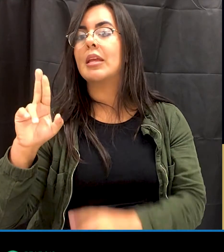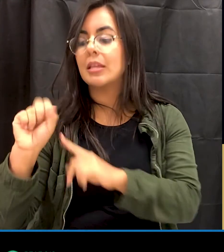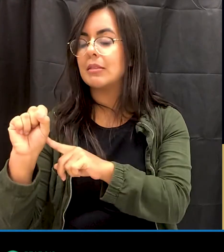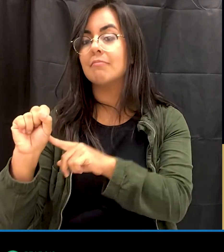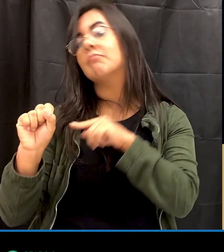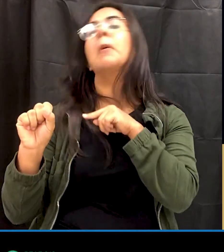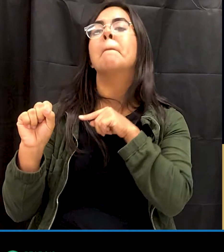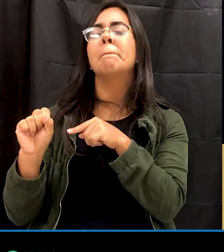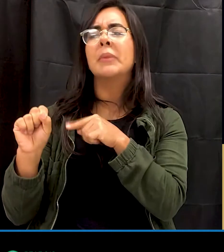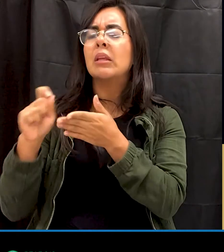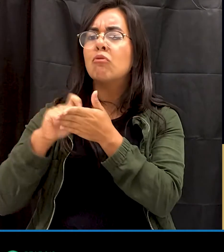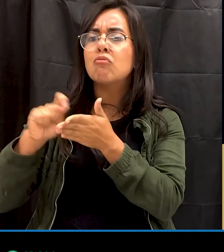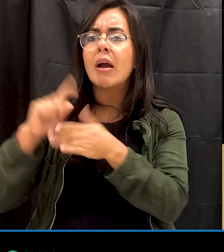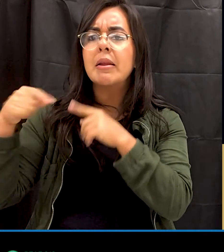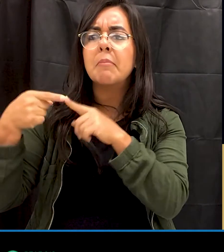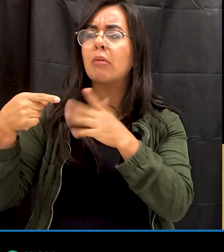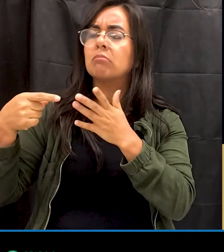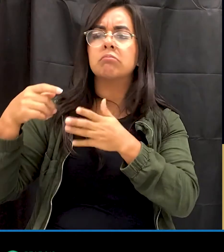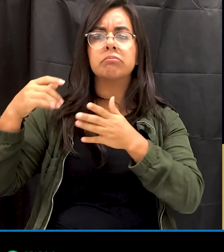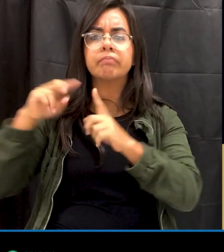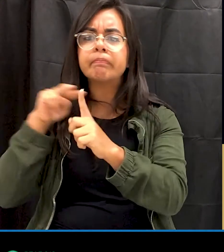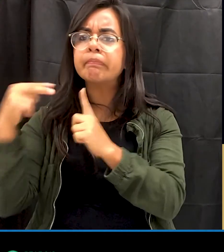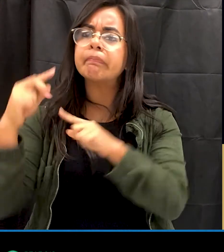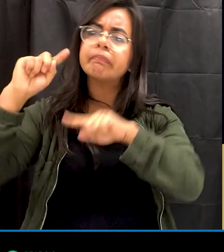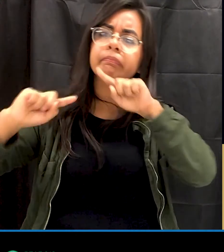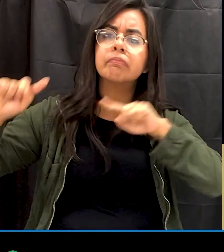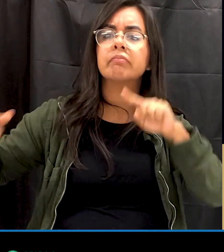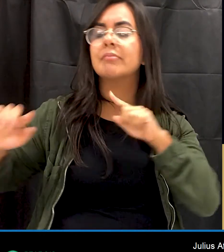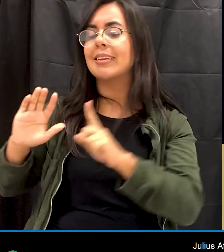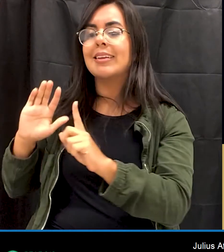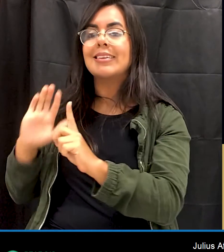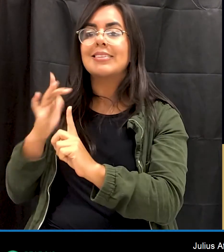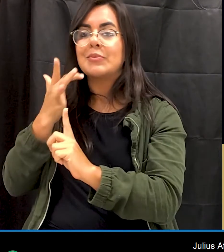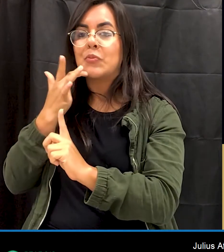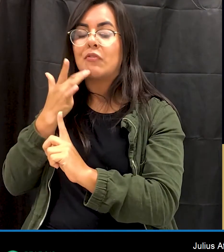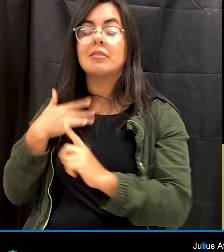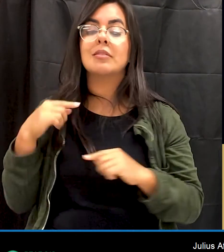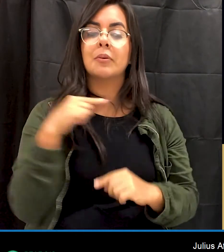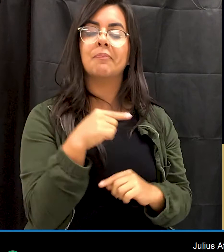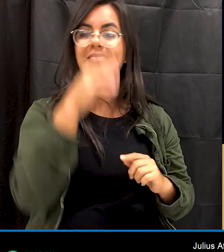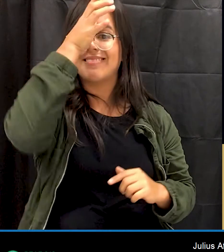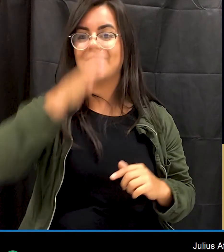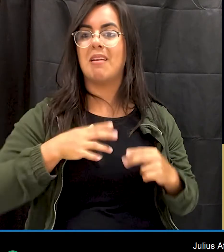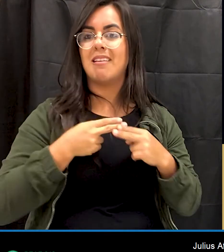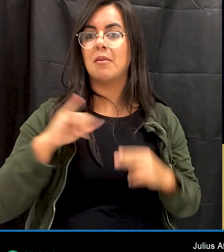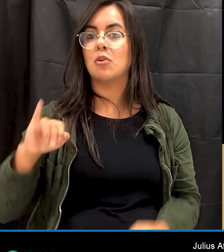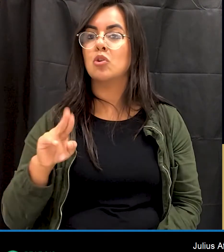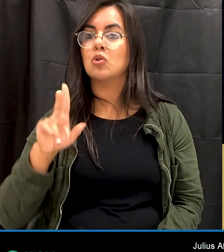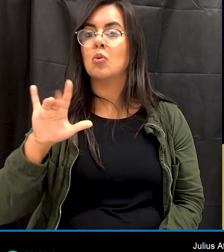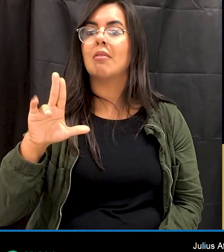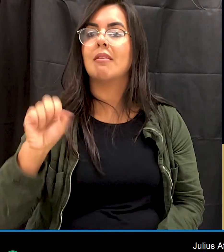And then he seems to favor the views of a gentleman named Julius Africanus. Julius Africanus was born in 160